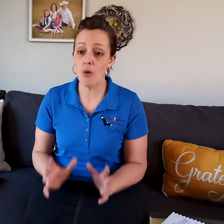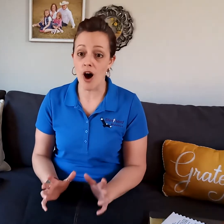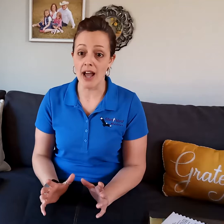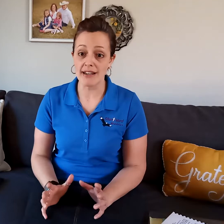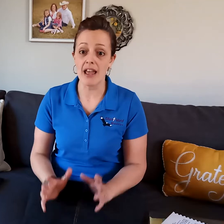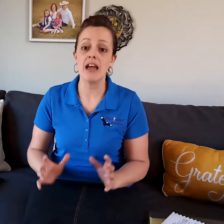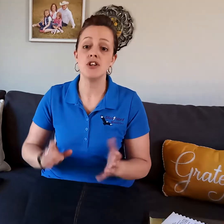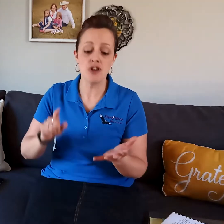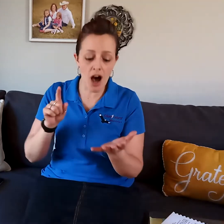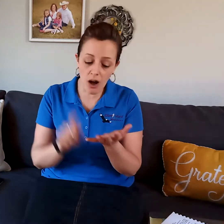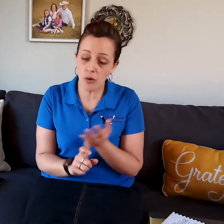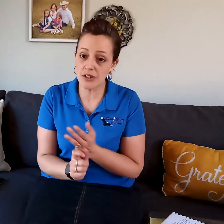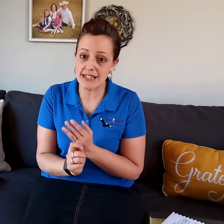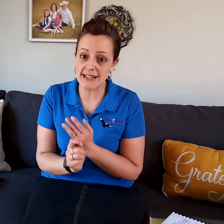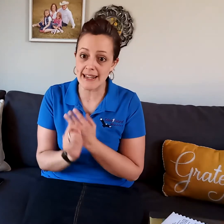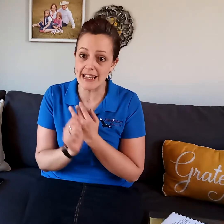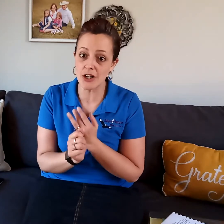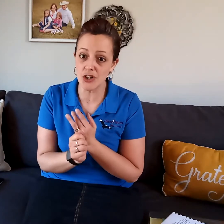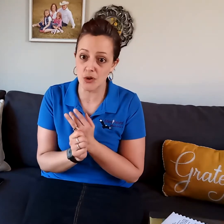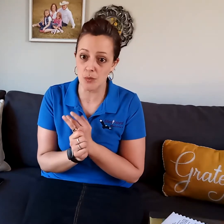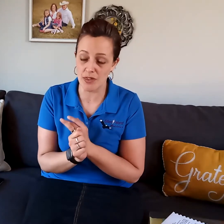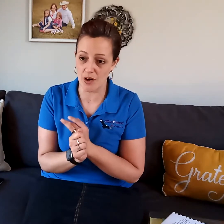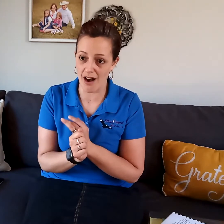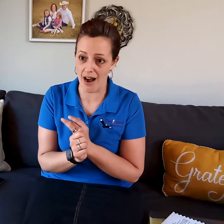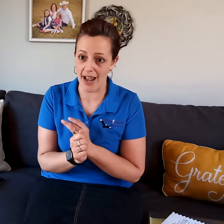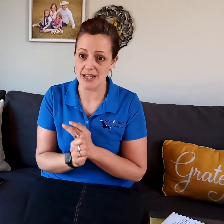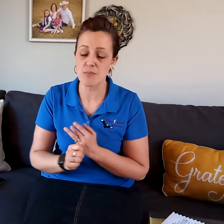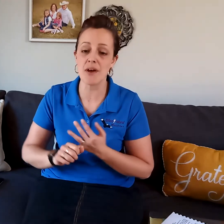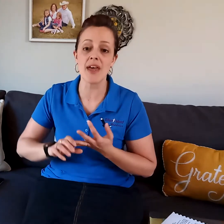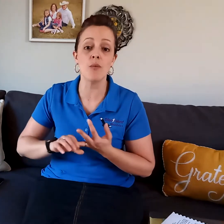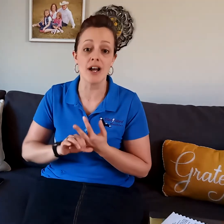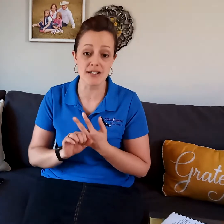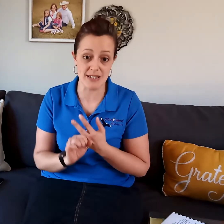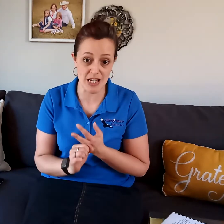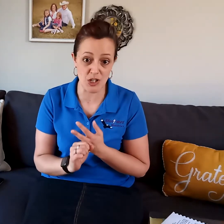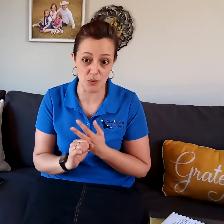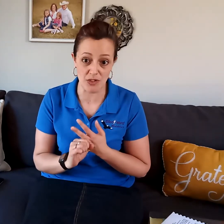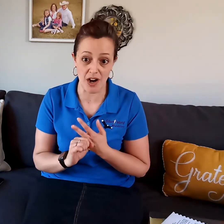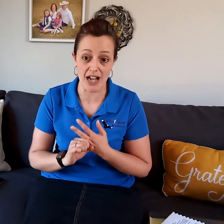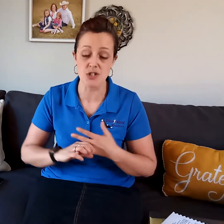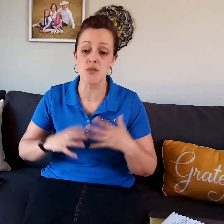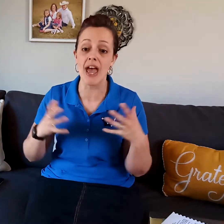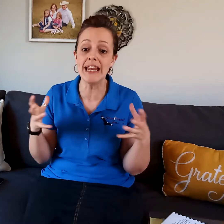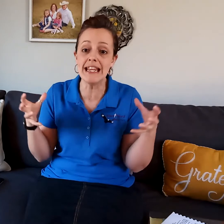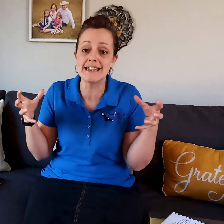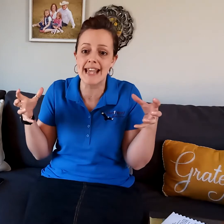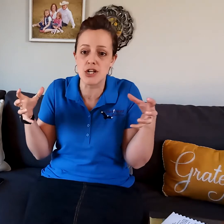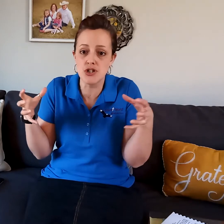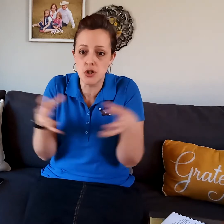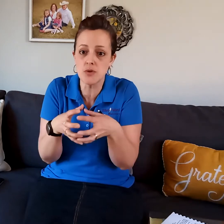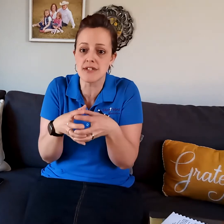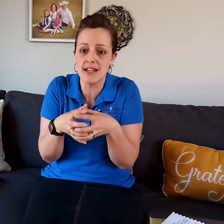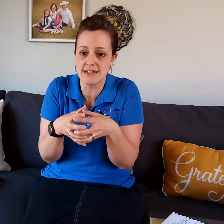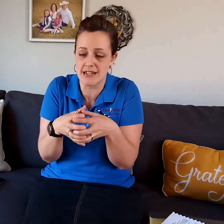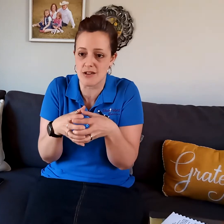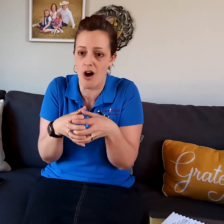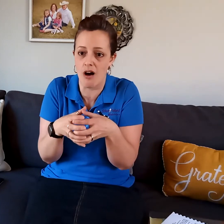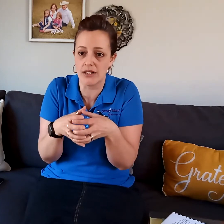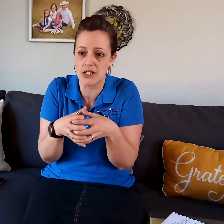want not only to hear you with their eyes, but they want to see you with their eyes. So they need to get two senses all